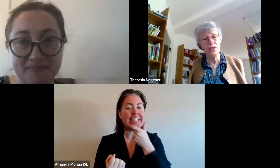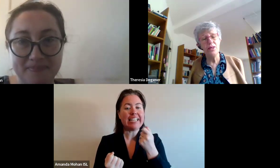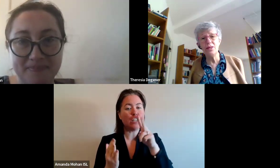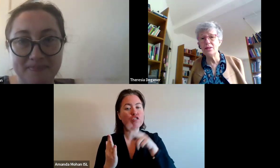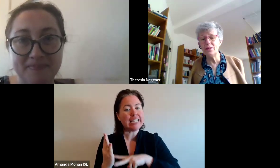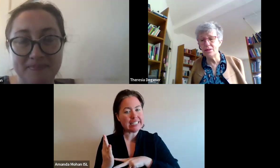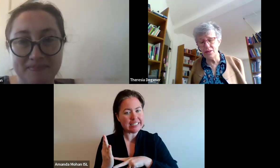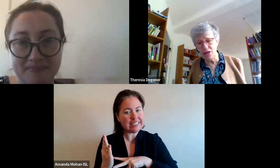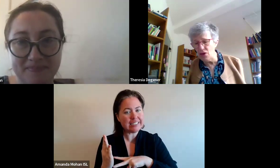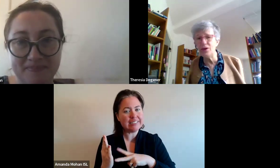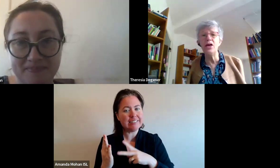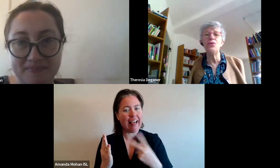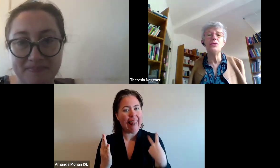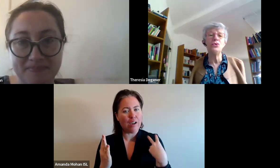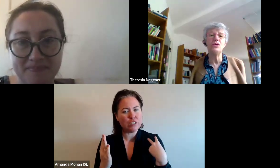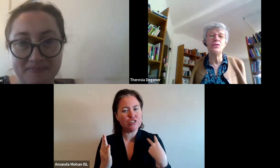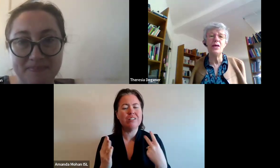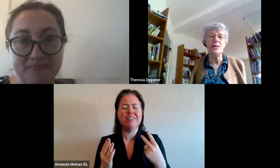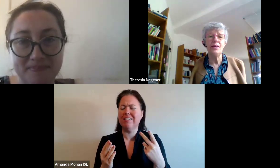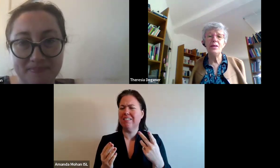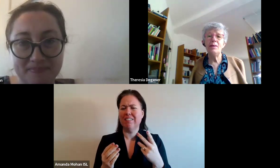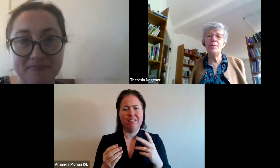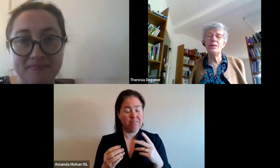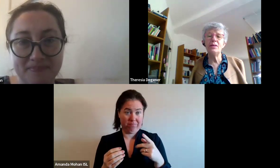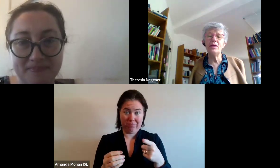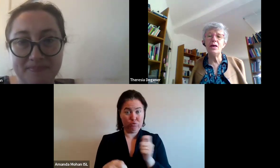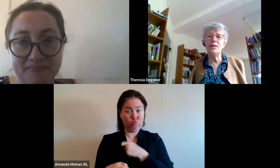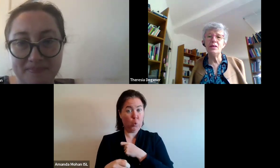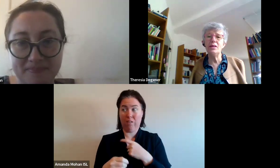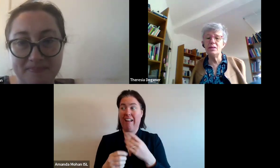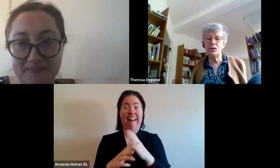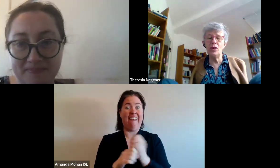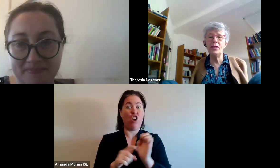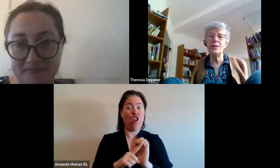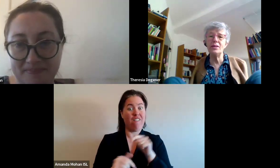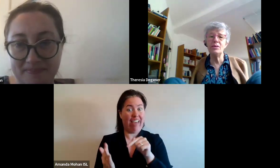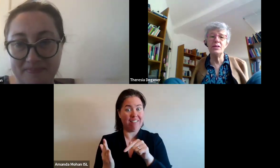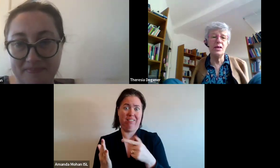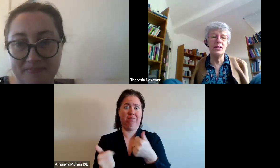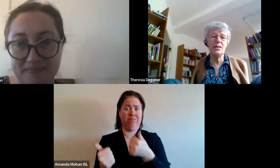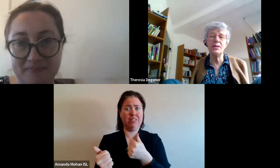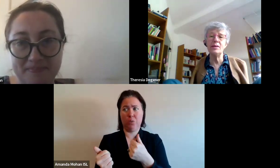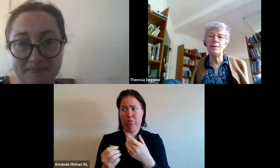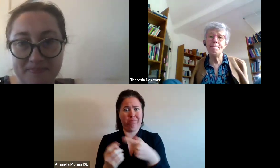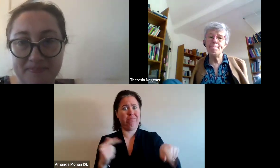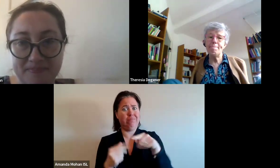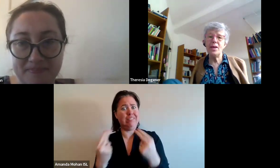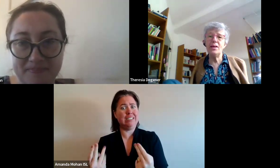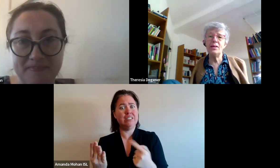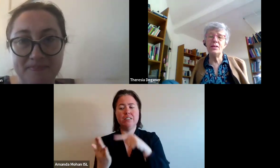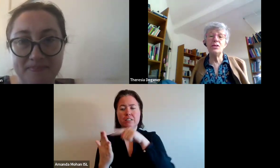Of course, there's never enough resources for that. But I think it is quite accessible, and